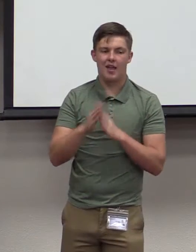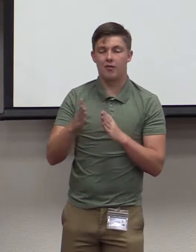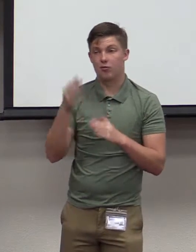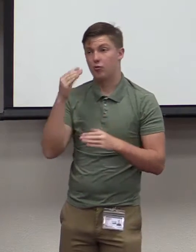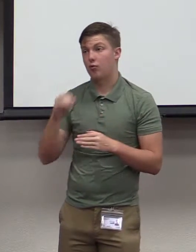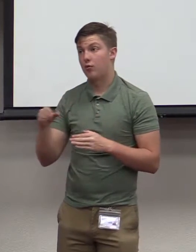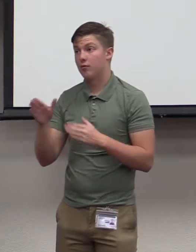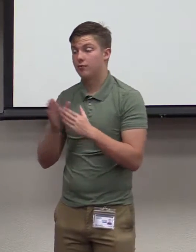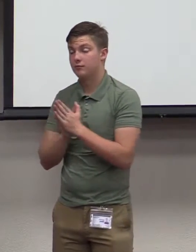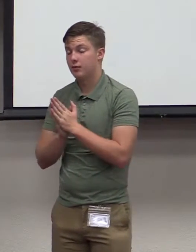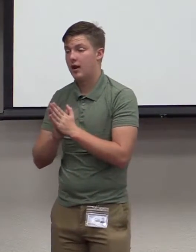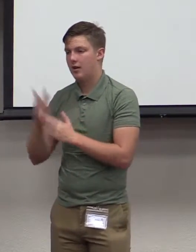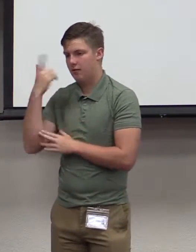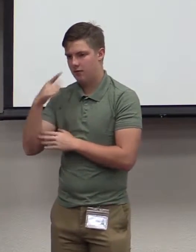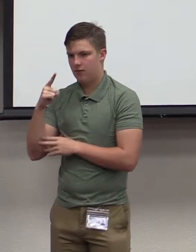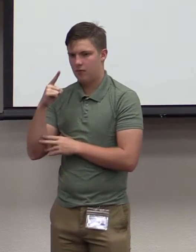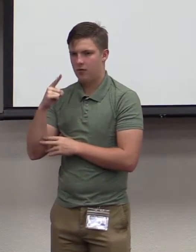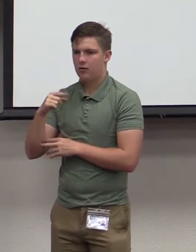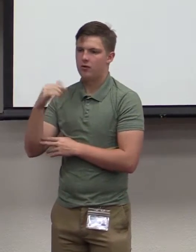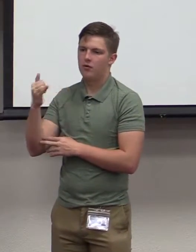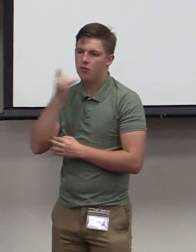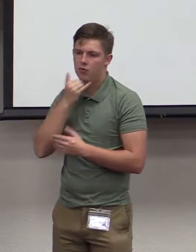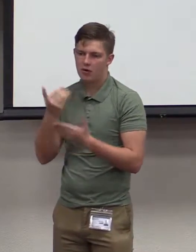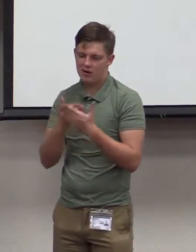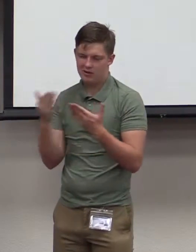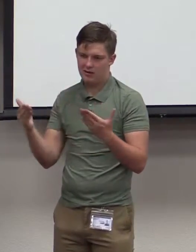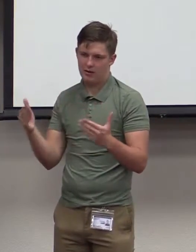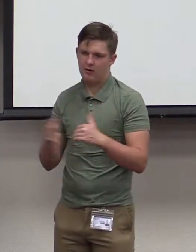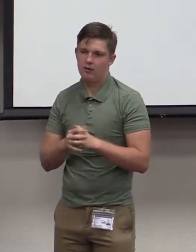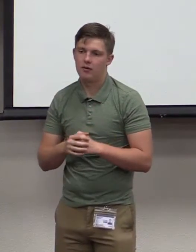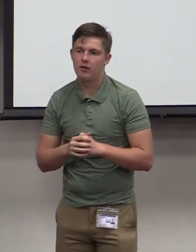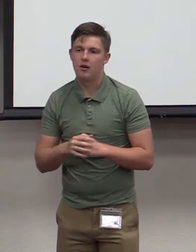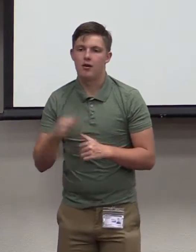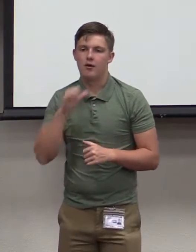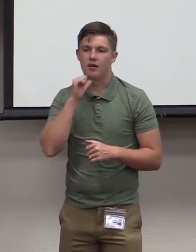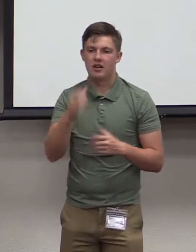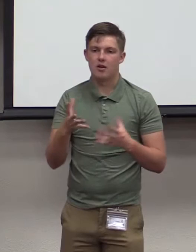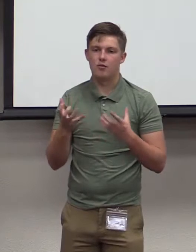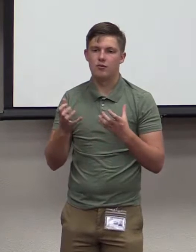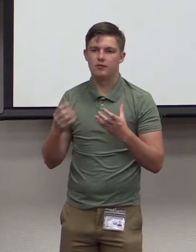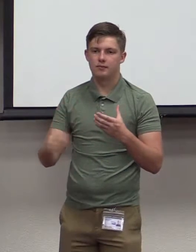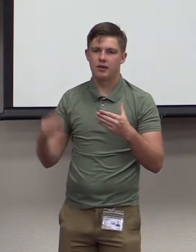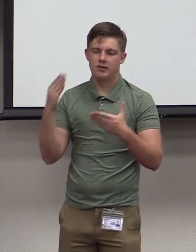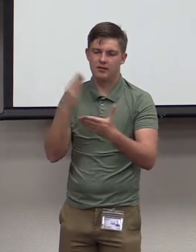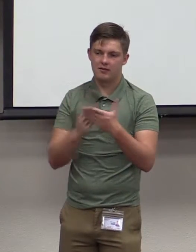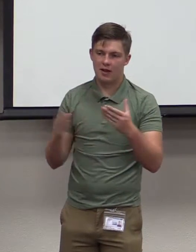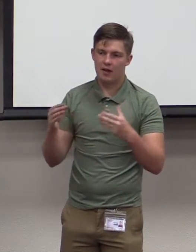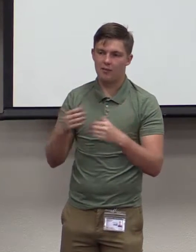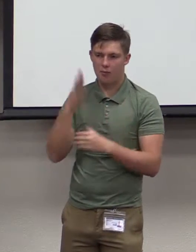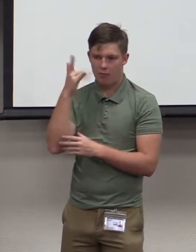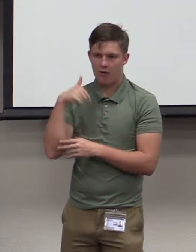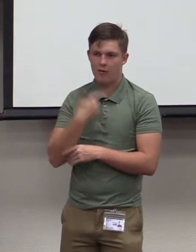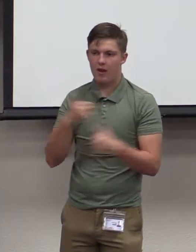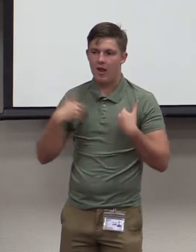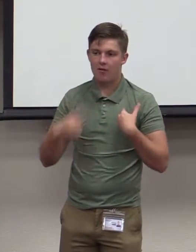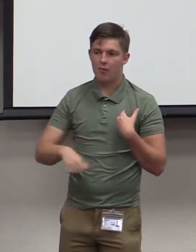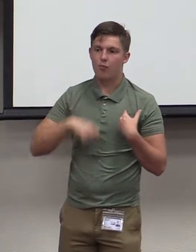motives. We don't want to stop arguing because we have the pride that keeps us from doing so.